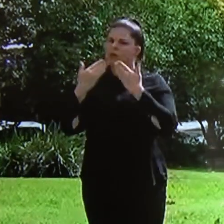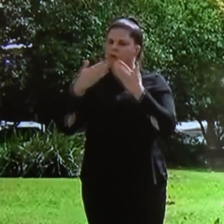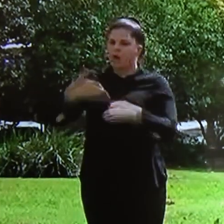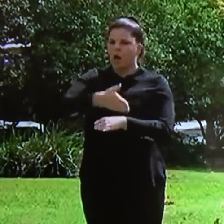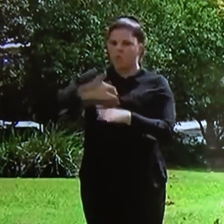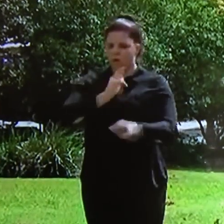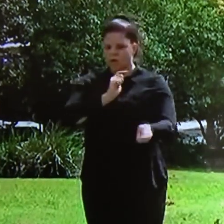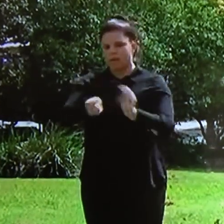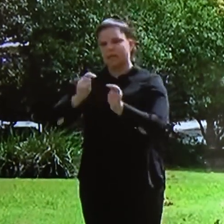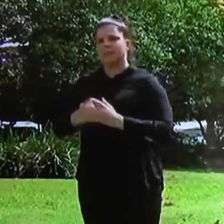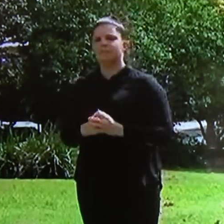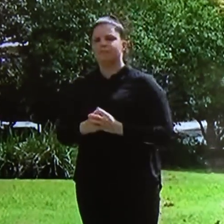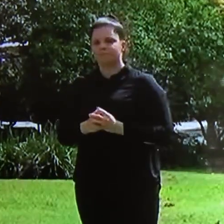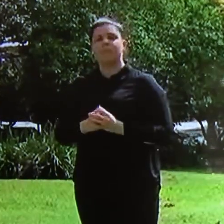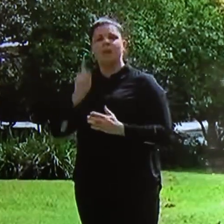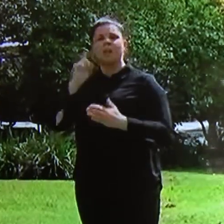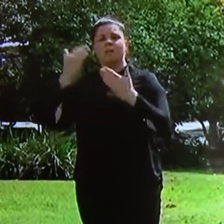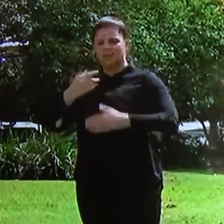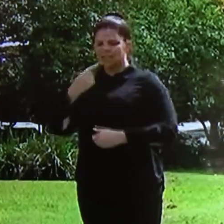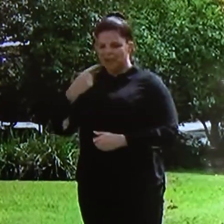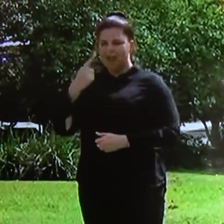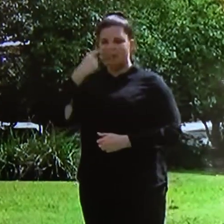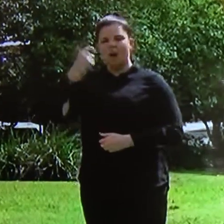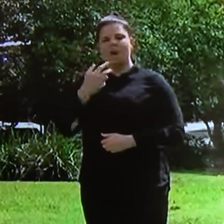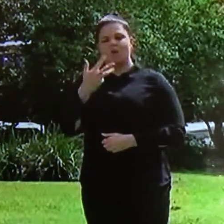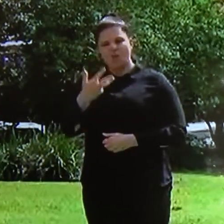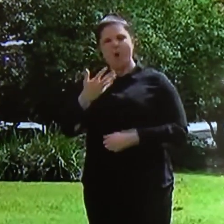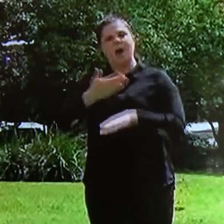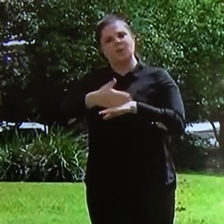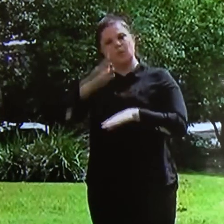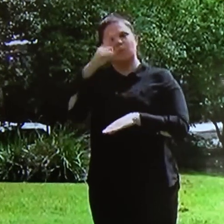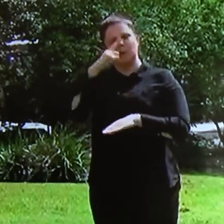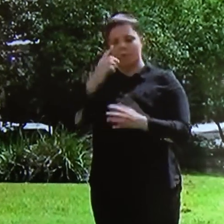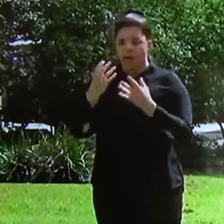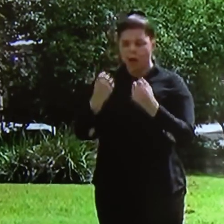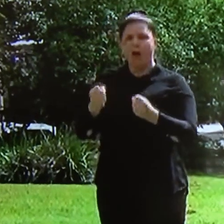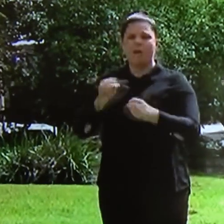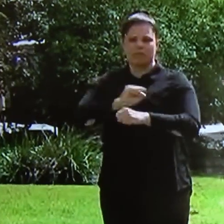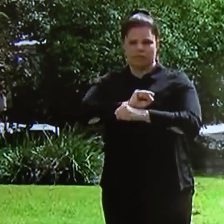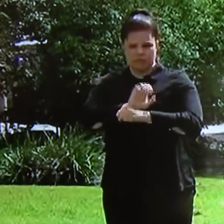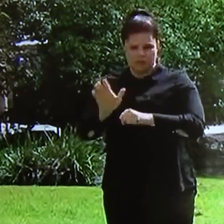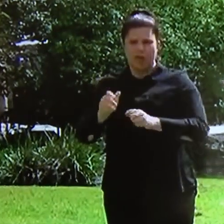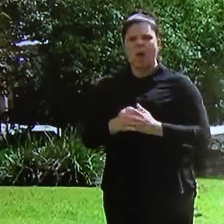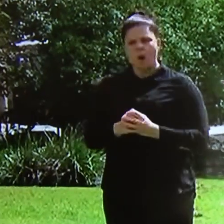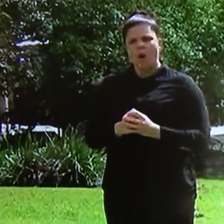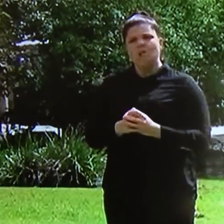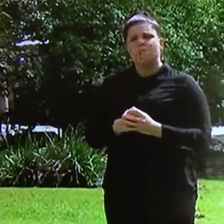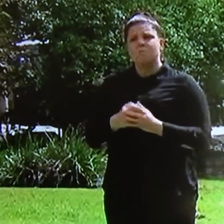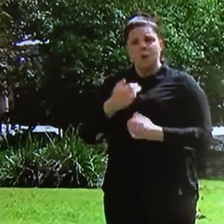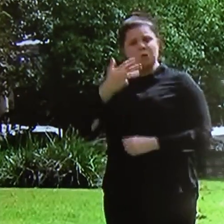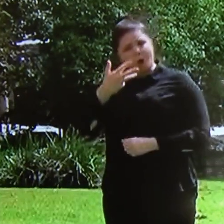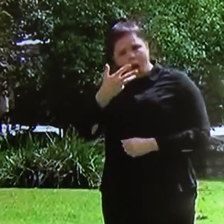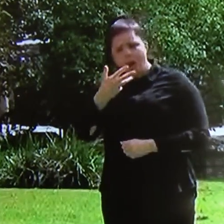had 9 new cases clearly indicates that we're moving in the right